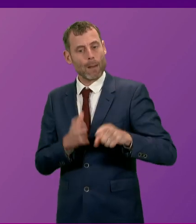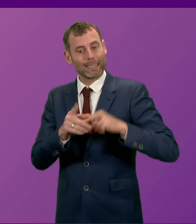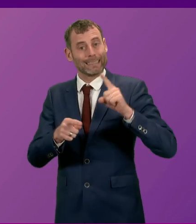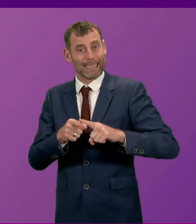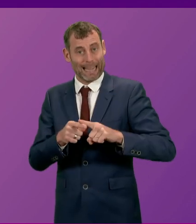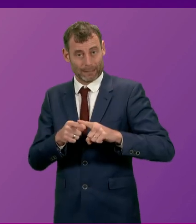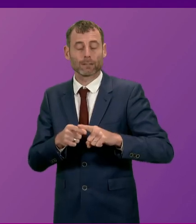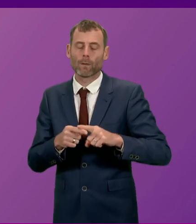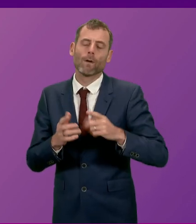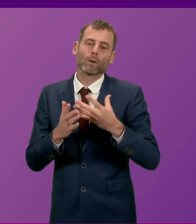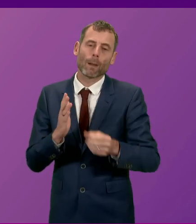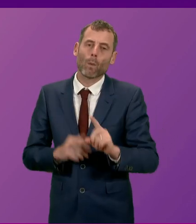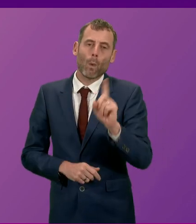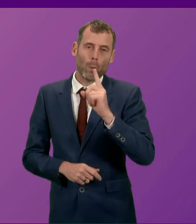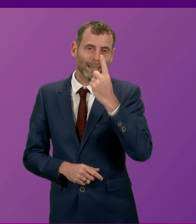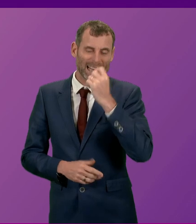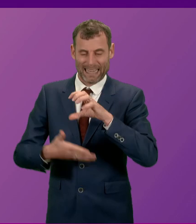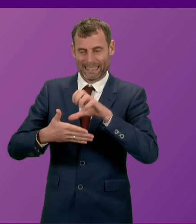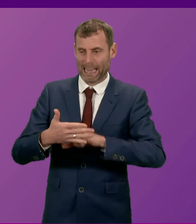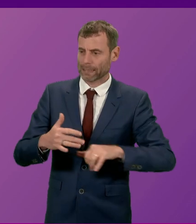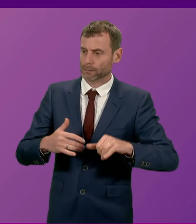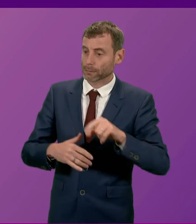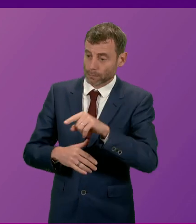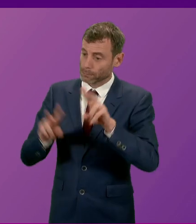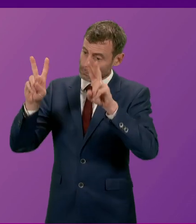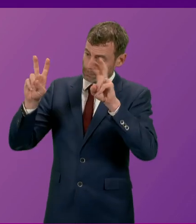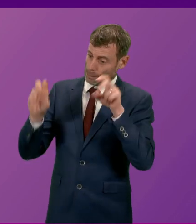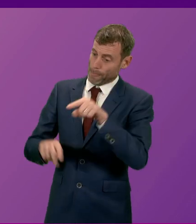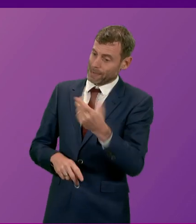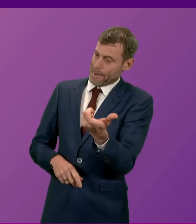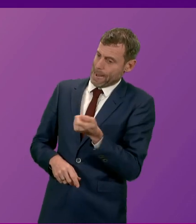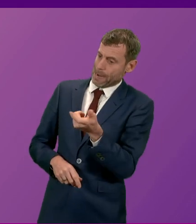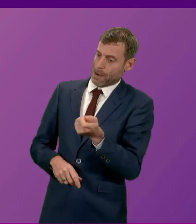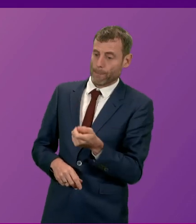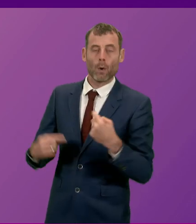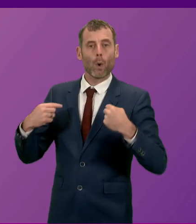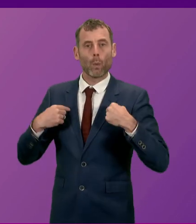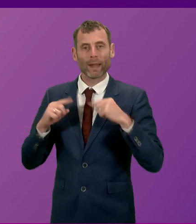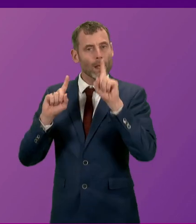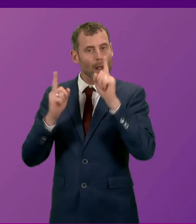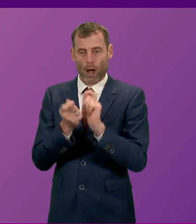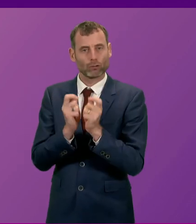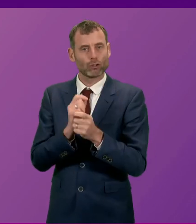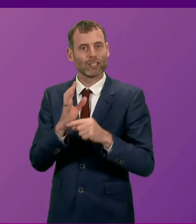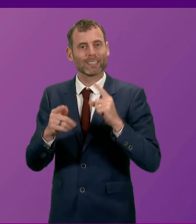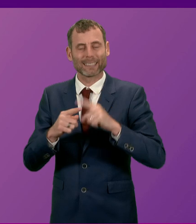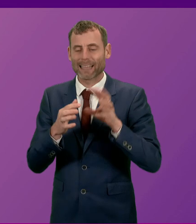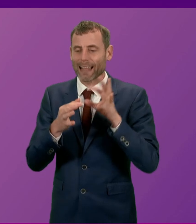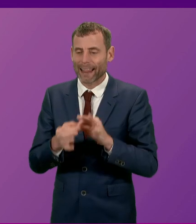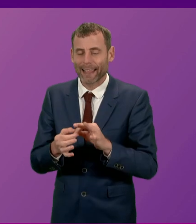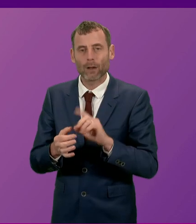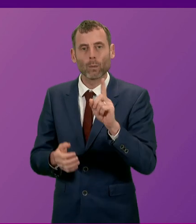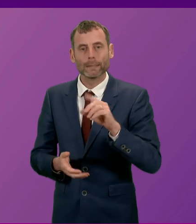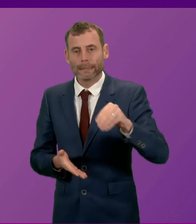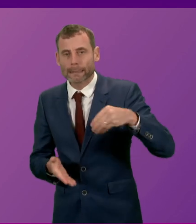of taxable income, and this Parliament cannot affect change on matters such as tips and taxes on gifts. But she makes a